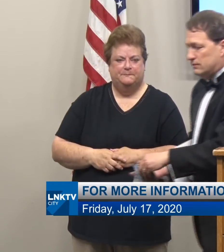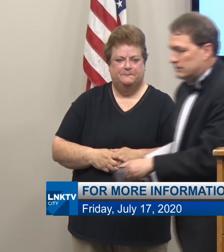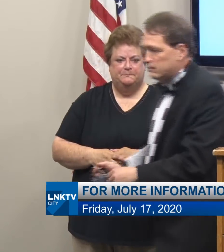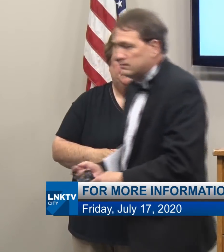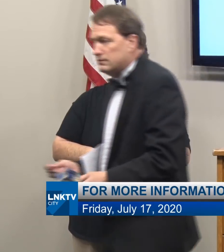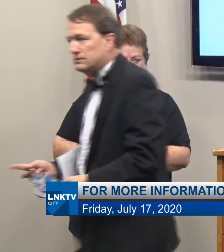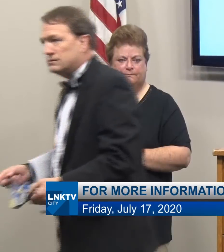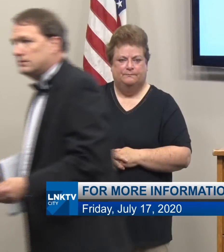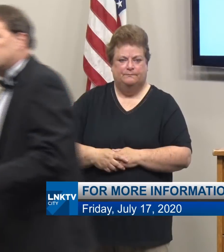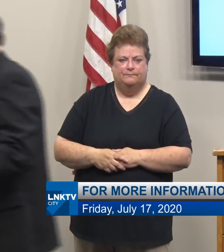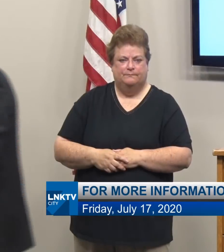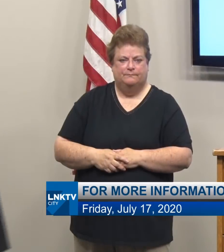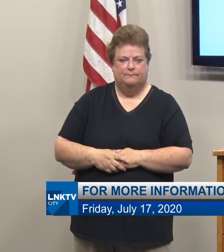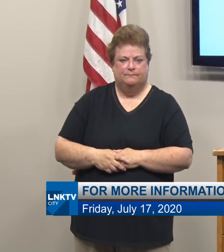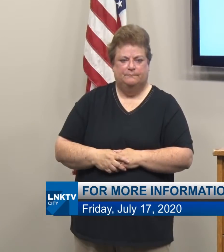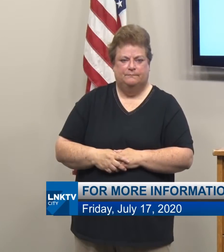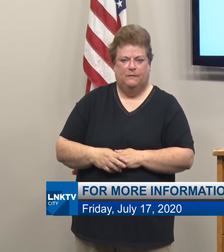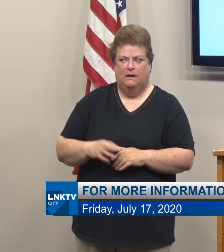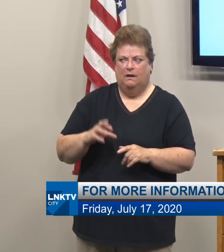Riley at the Journal-Star with a question for the mayor.